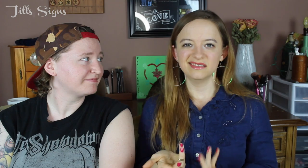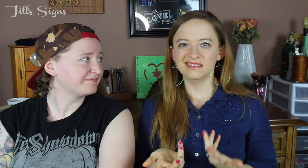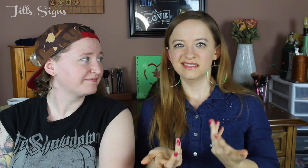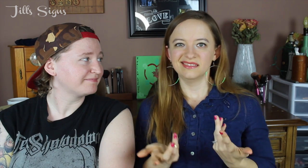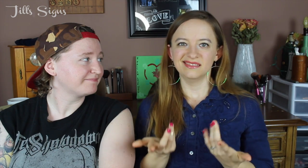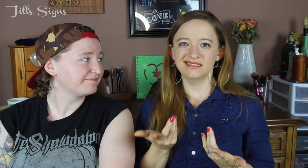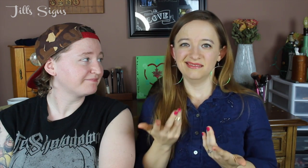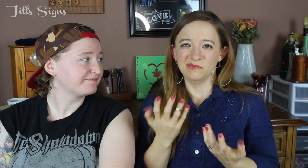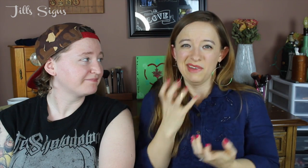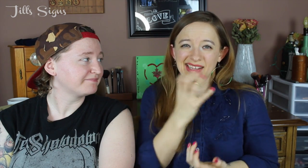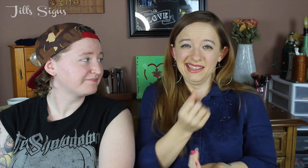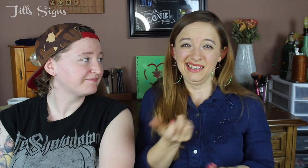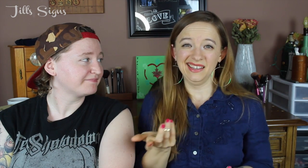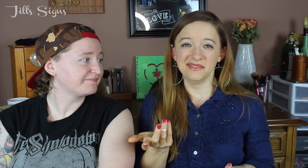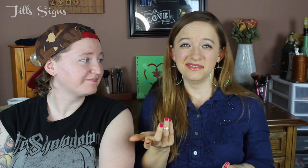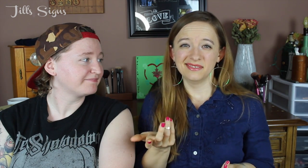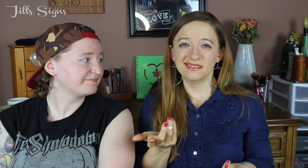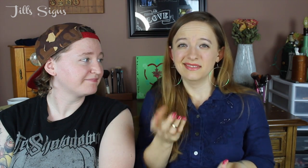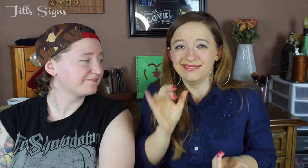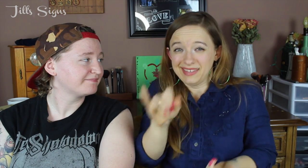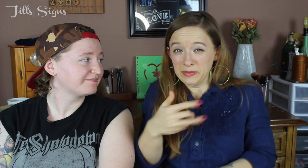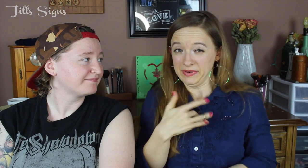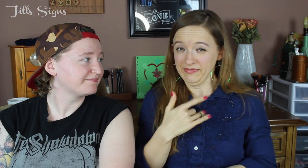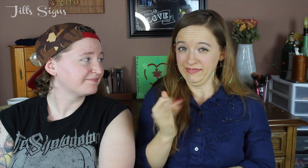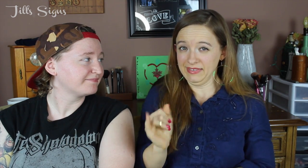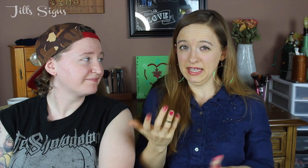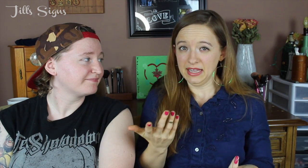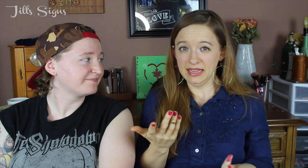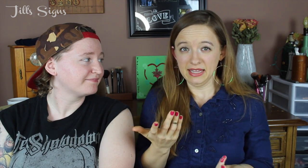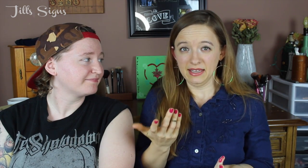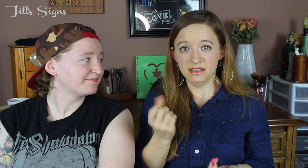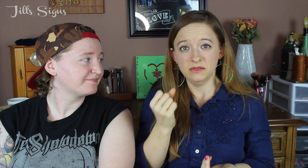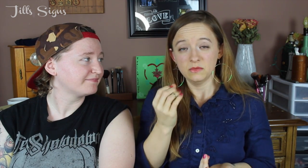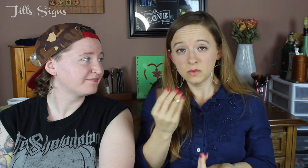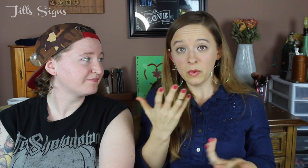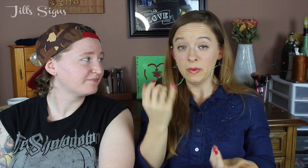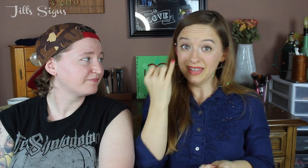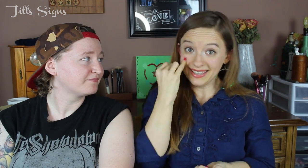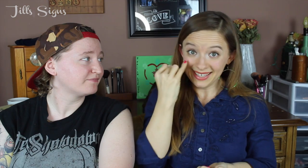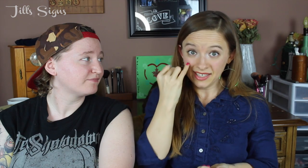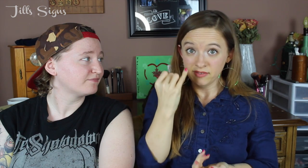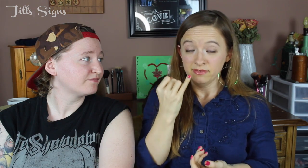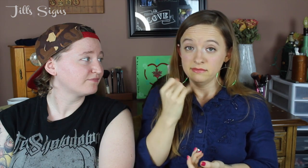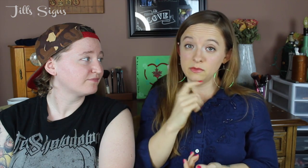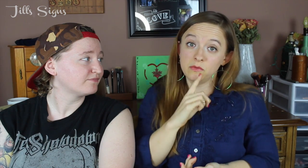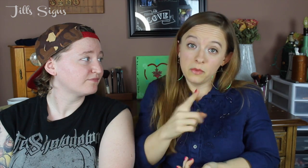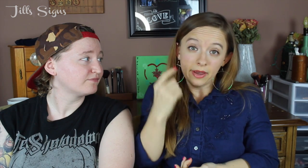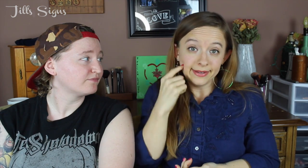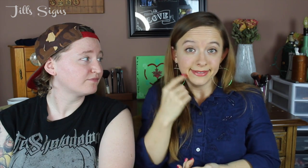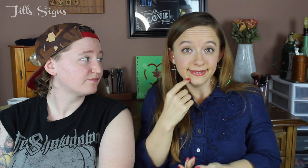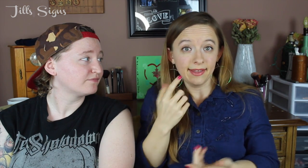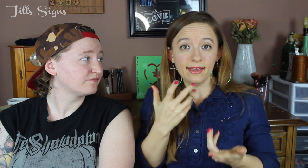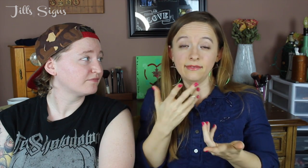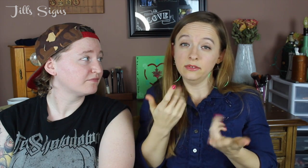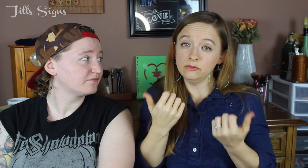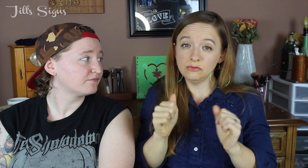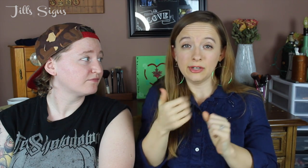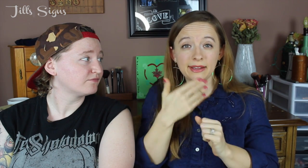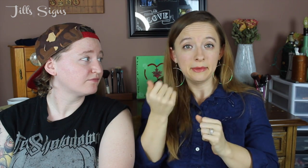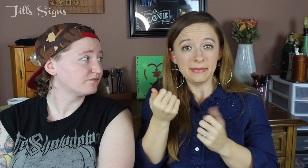of just feel like you just want to leave. That's kind of how it would feel. So, really, if you're deaf,